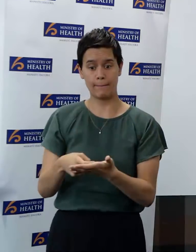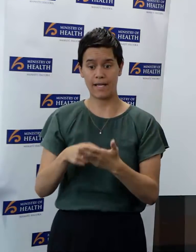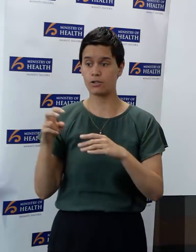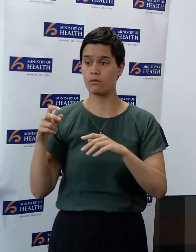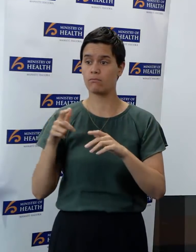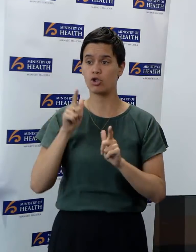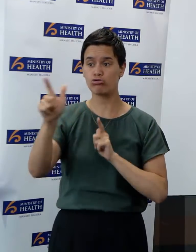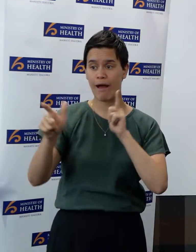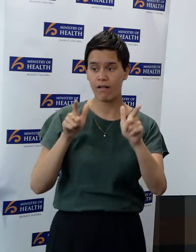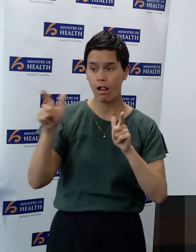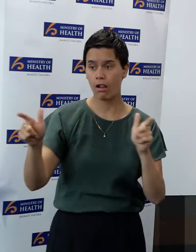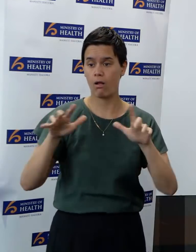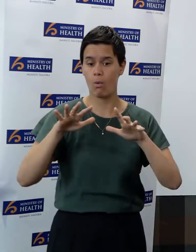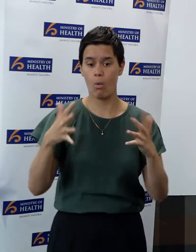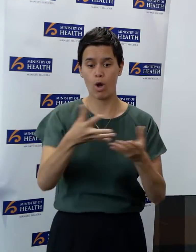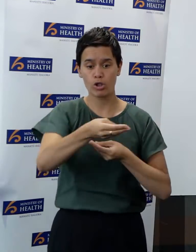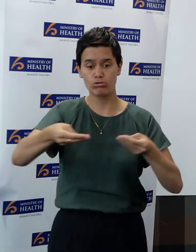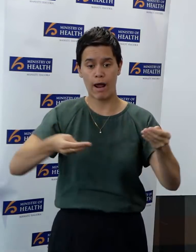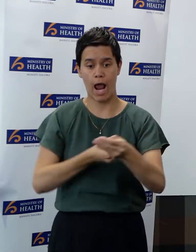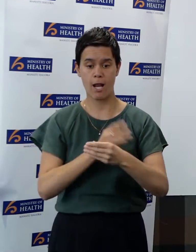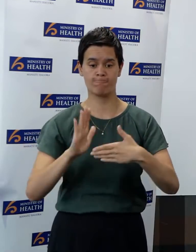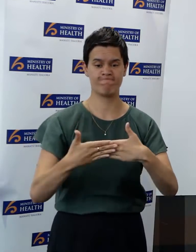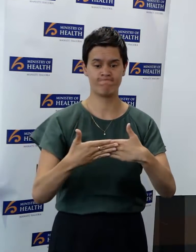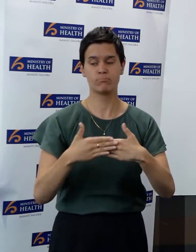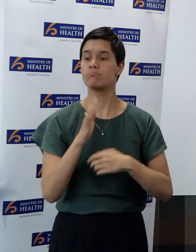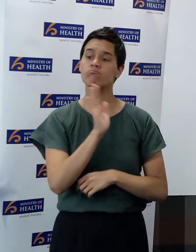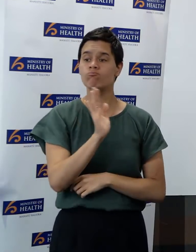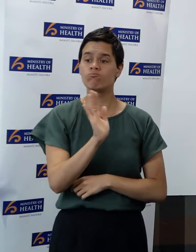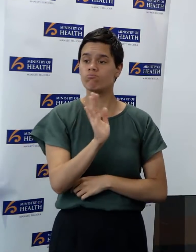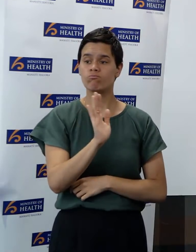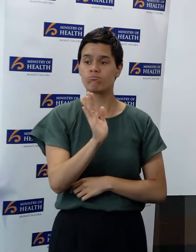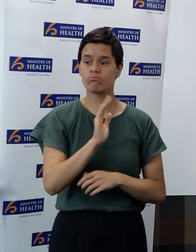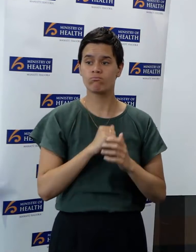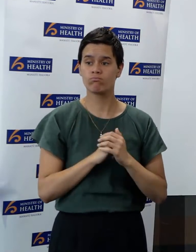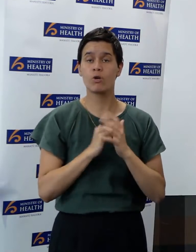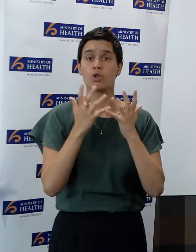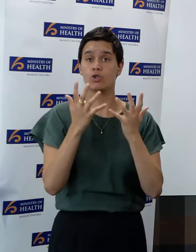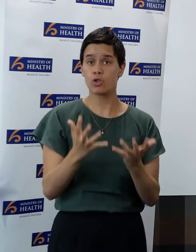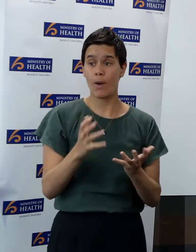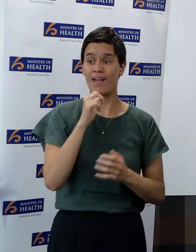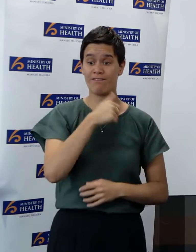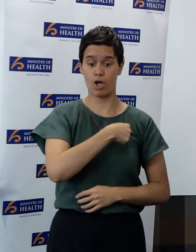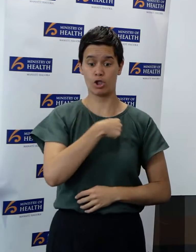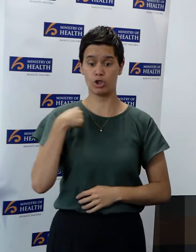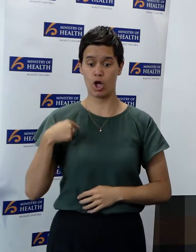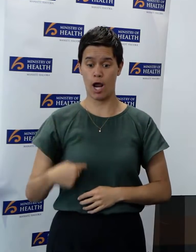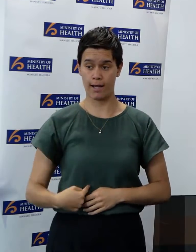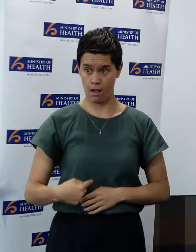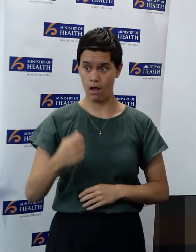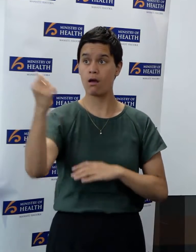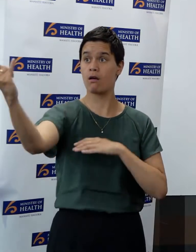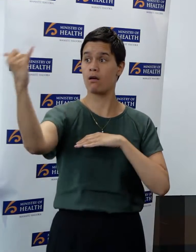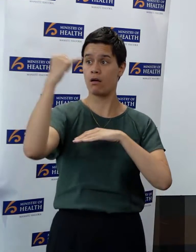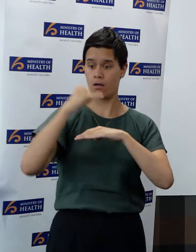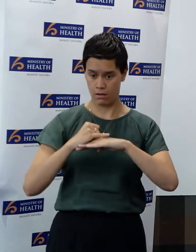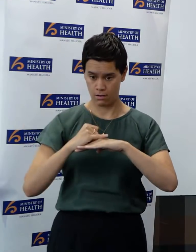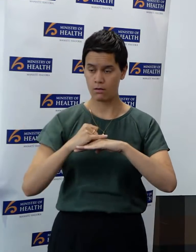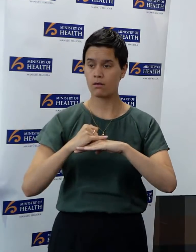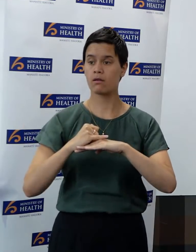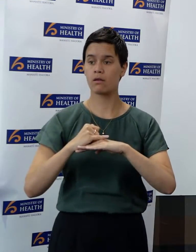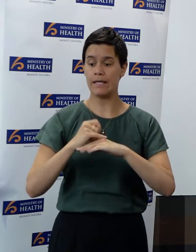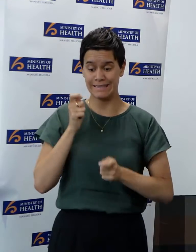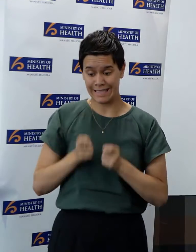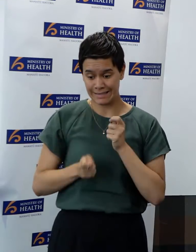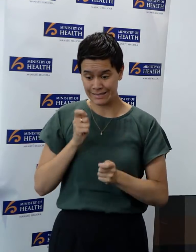border measures, the provision of information in particular and meeting flights directly from China, are very consistent with those of other countries,